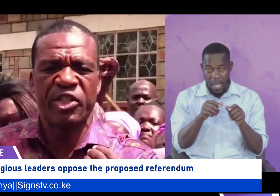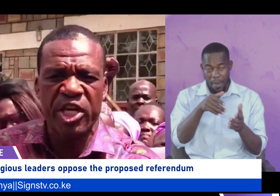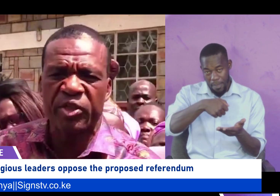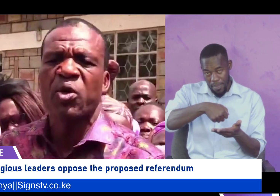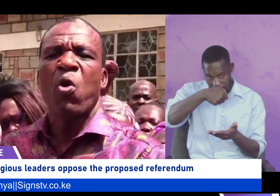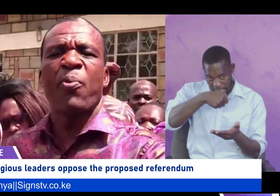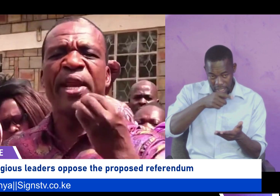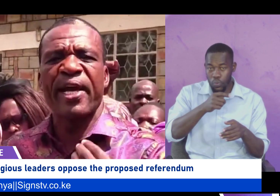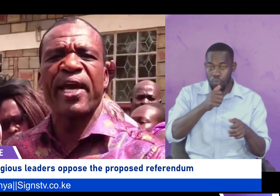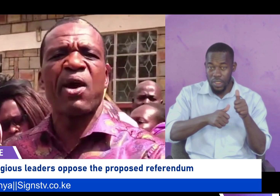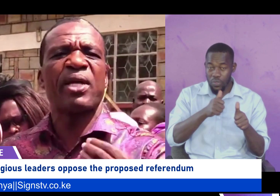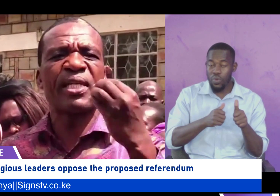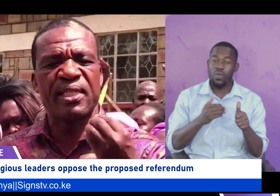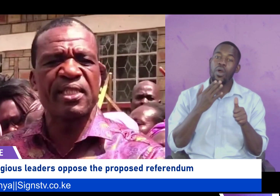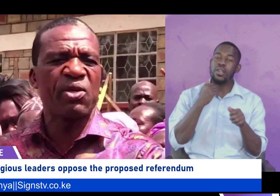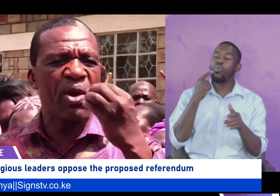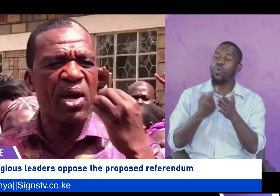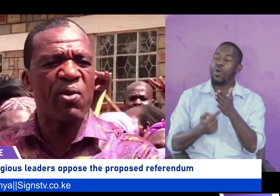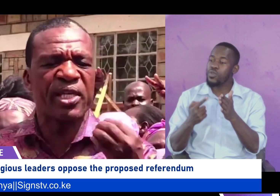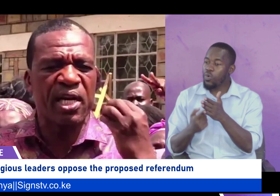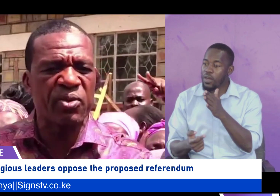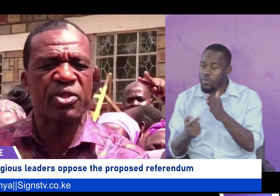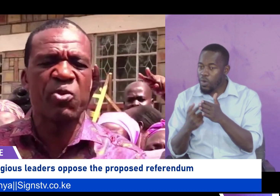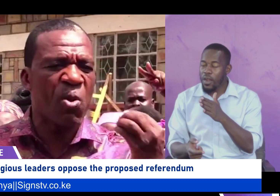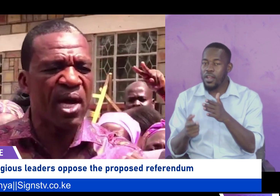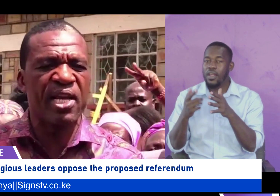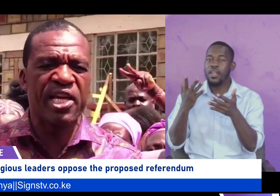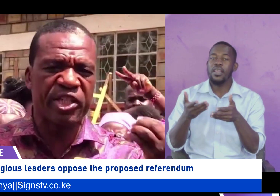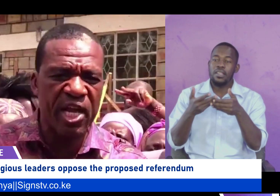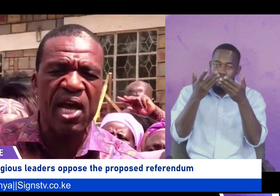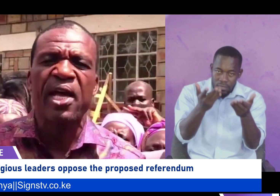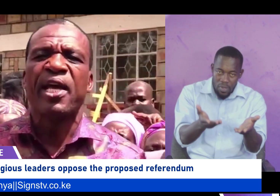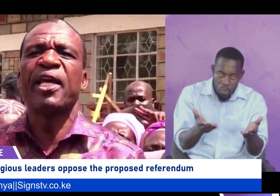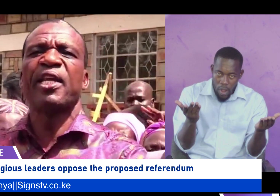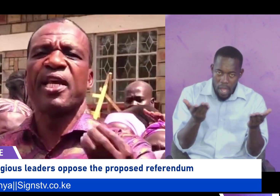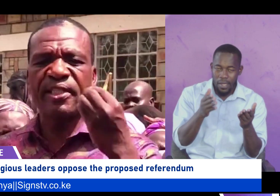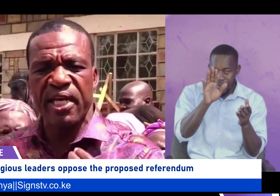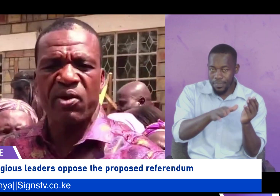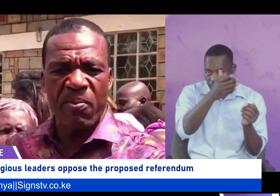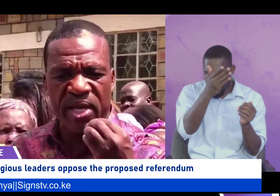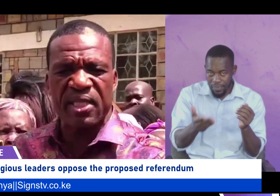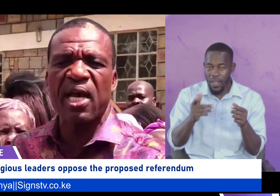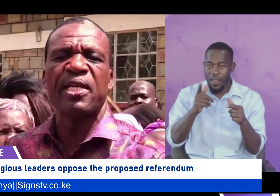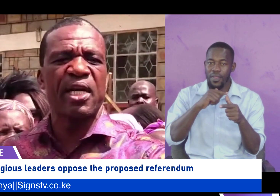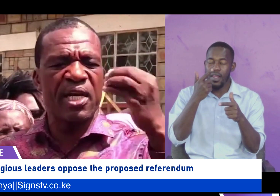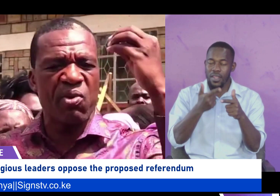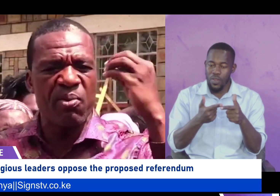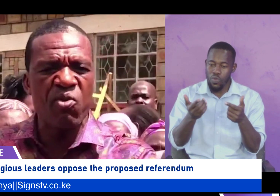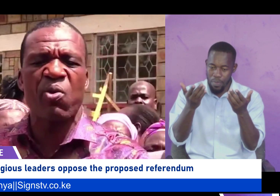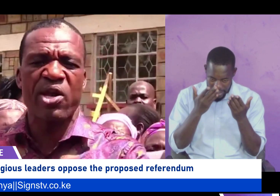mahitaji yetu, upelekea watatisi na wale wachanganusi wa kuangalia sheria ili niletei kwa mesa, nichangie kwa bunge, kwa